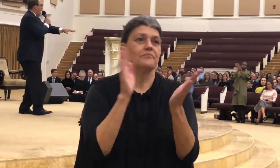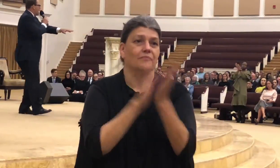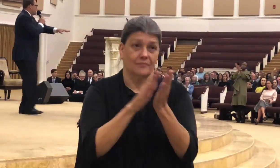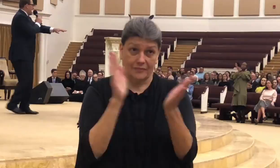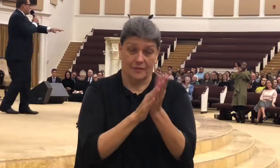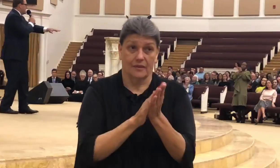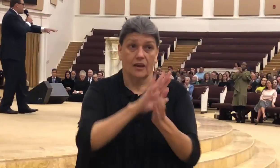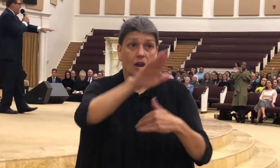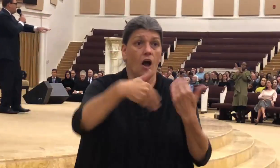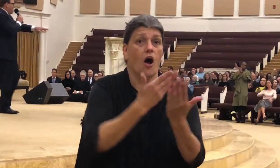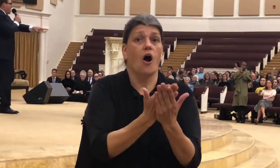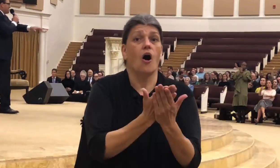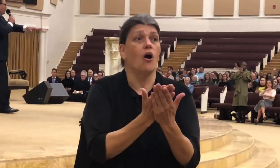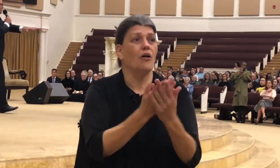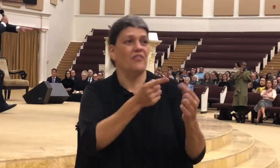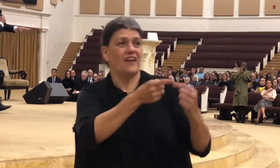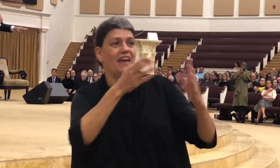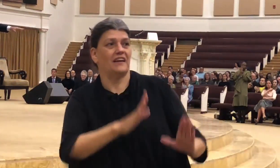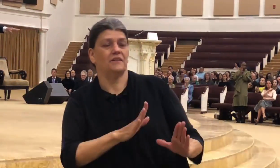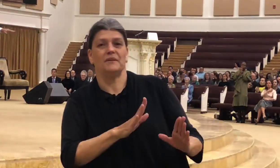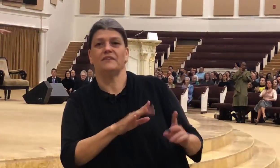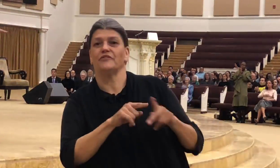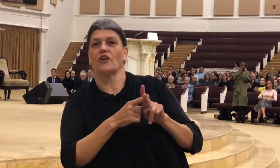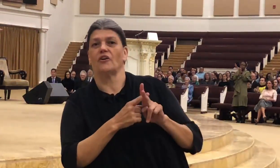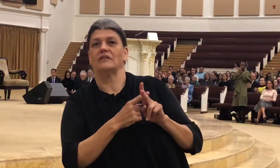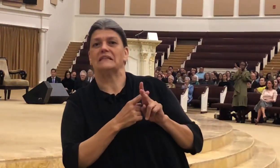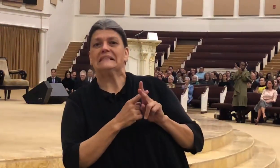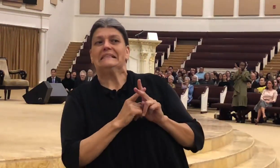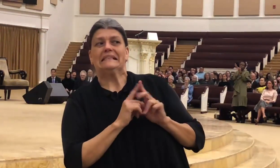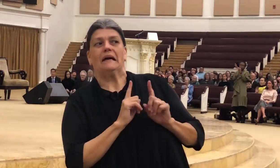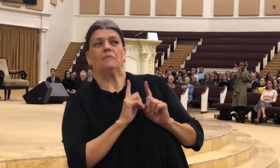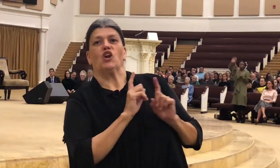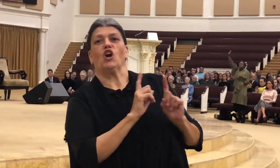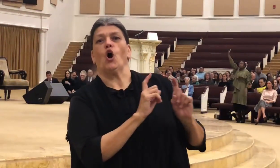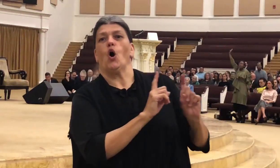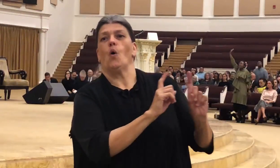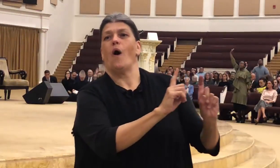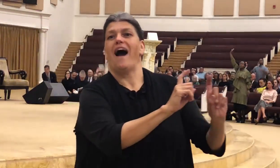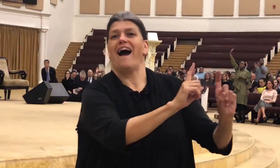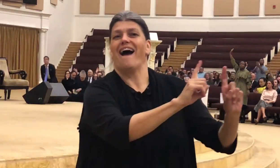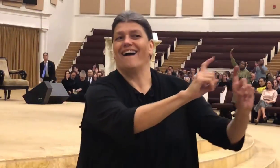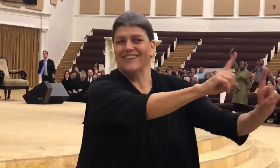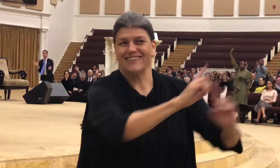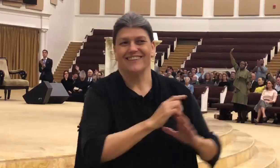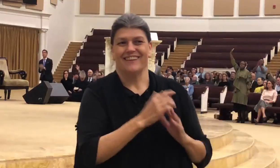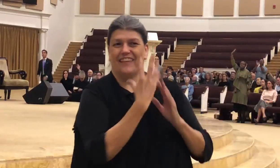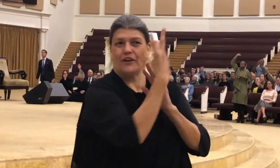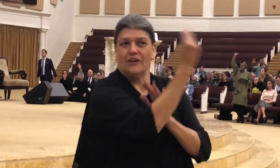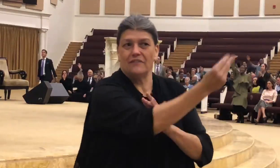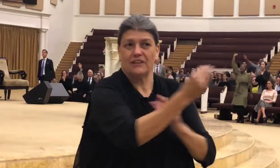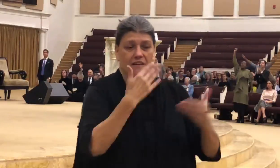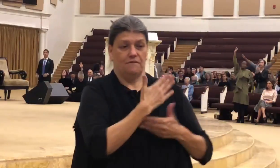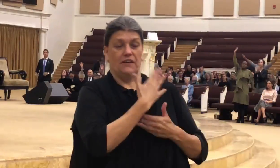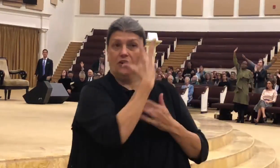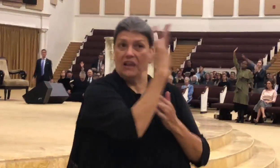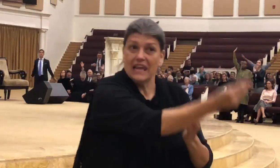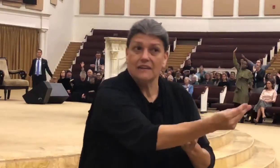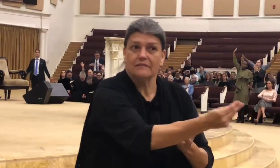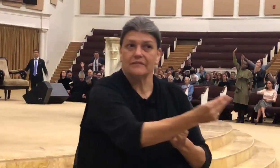And all the enemies start heading toward the door. Doubt starts moving out the back. Fear starts moving out the